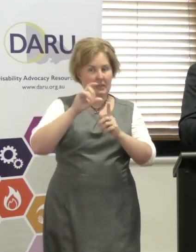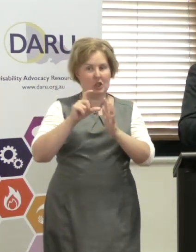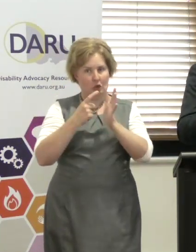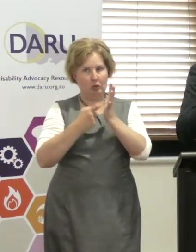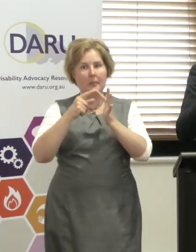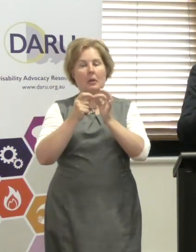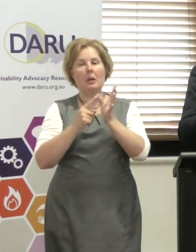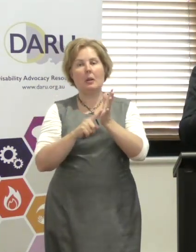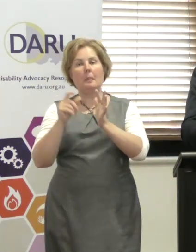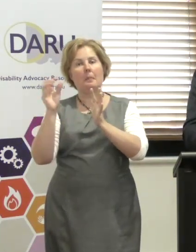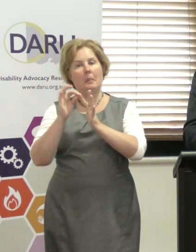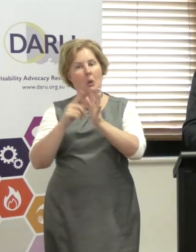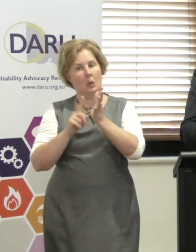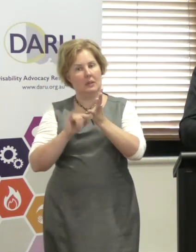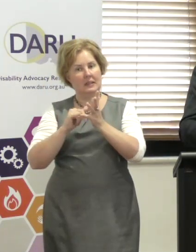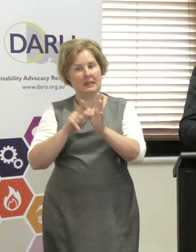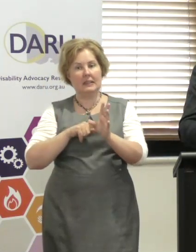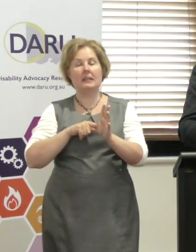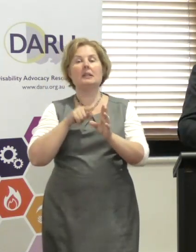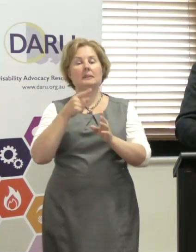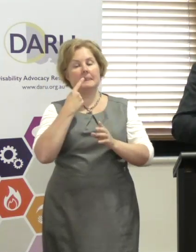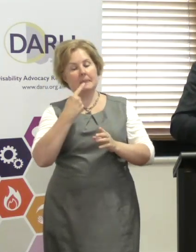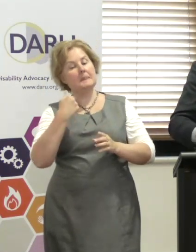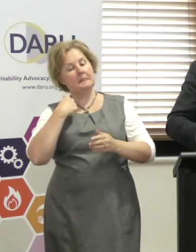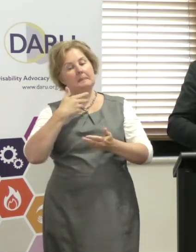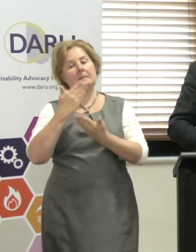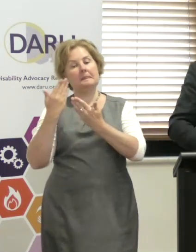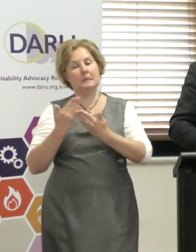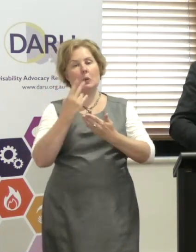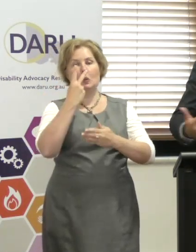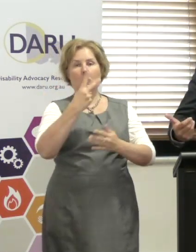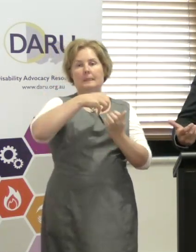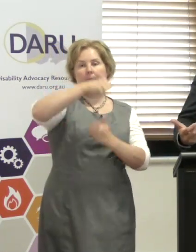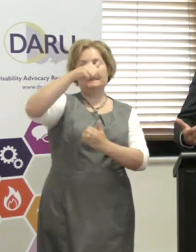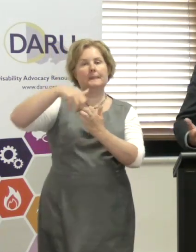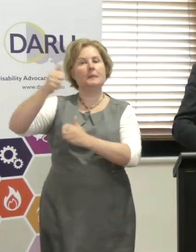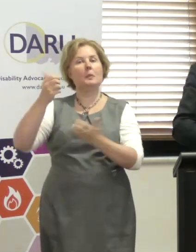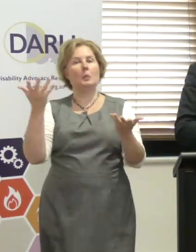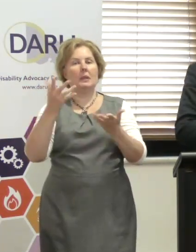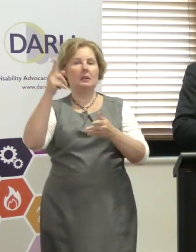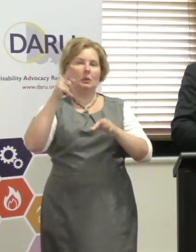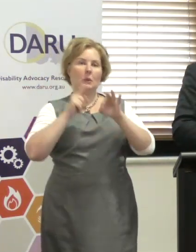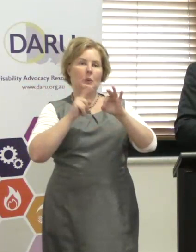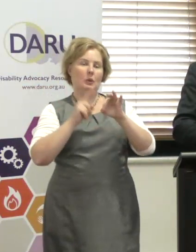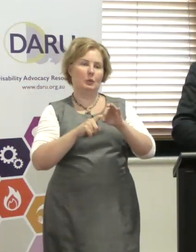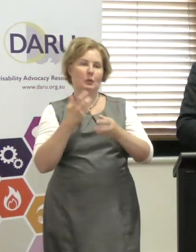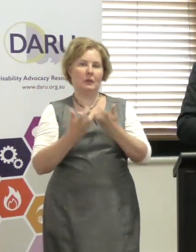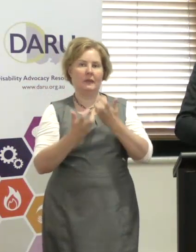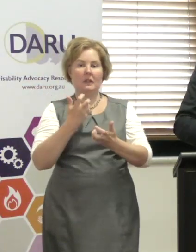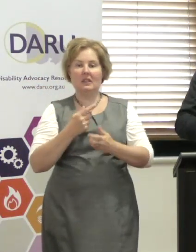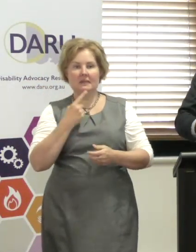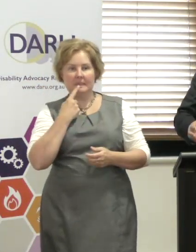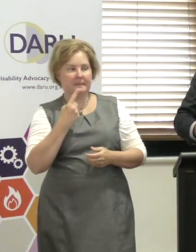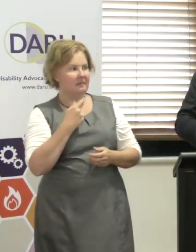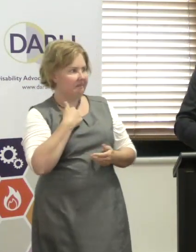university. And when I spoke with her, she was going, yeah, but I can't get a job like my friends can get a job at, like the Westfield kind of jobs. I think she